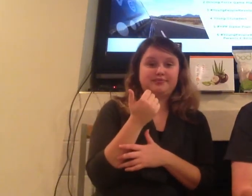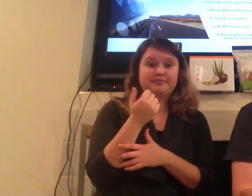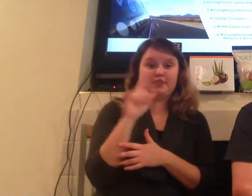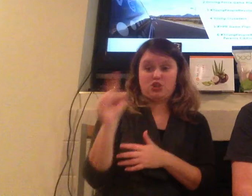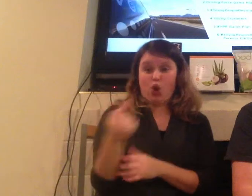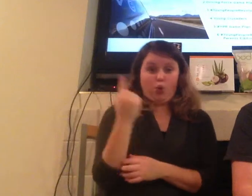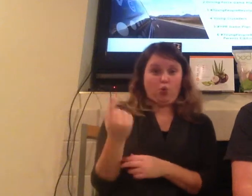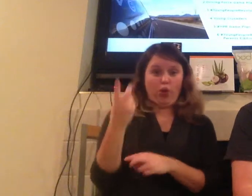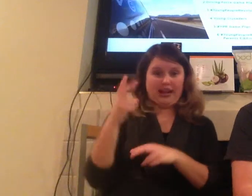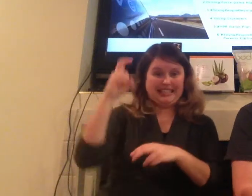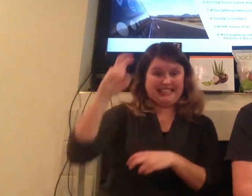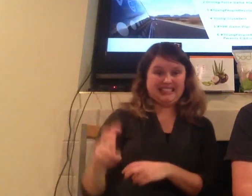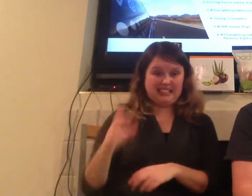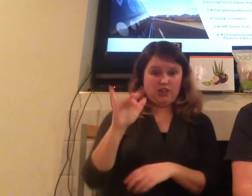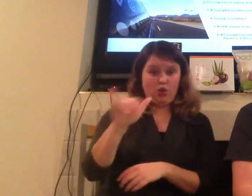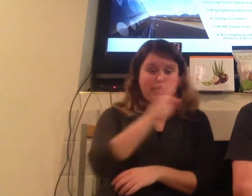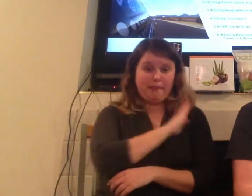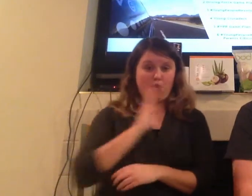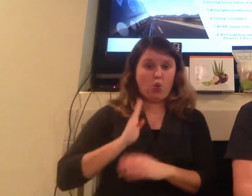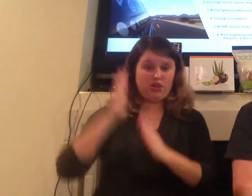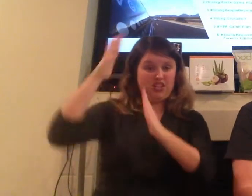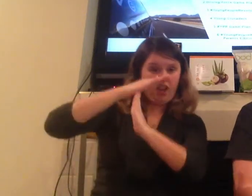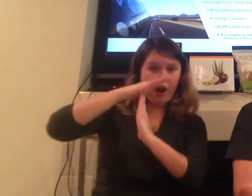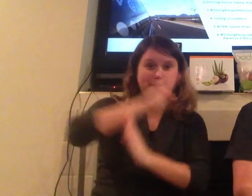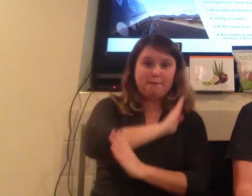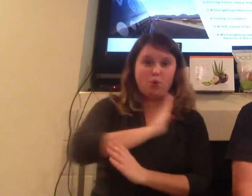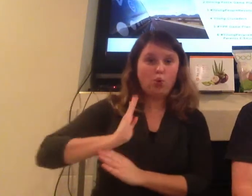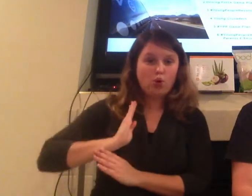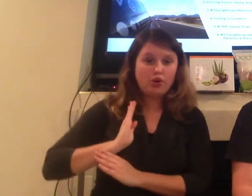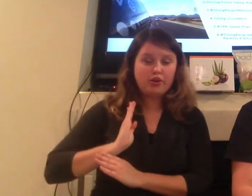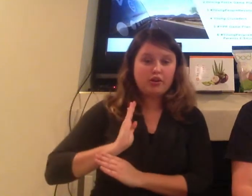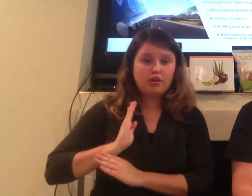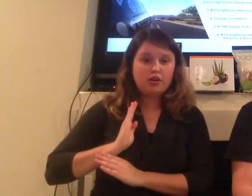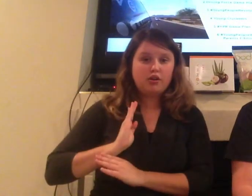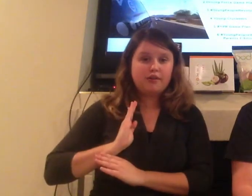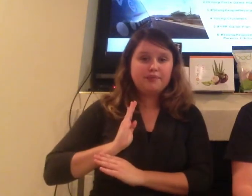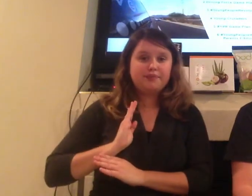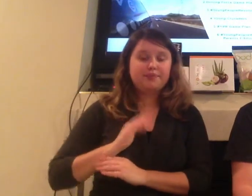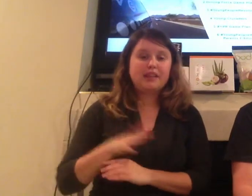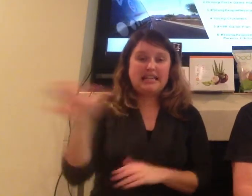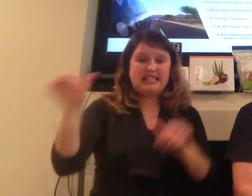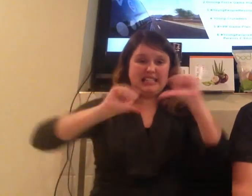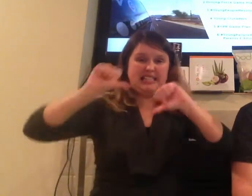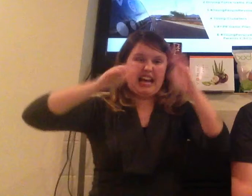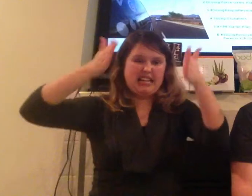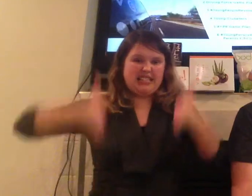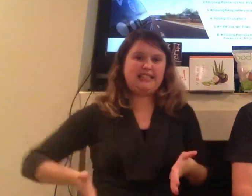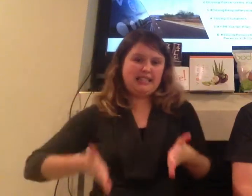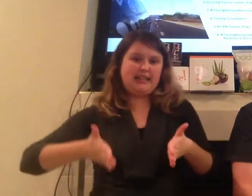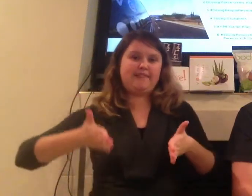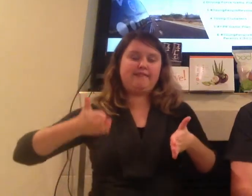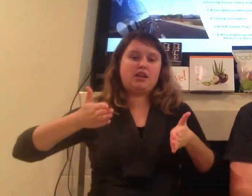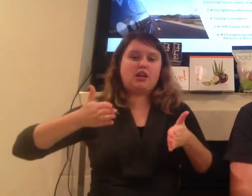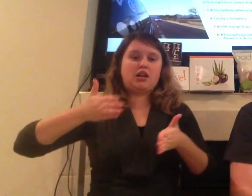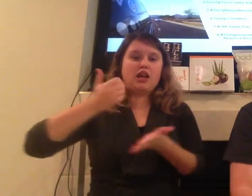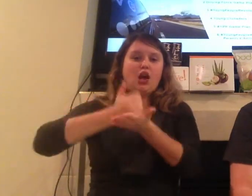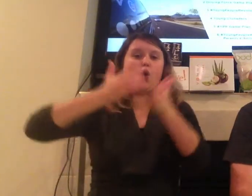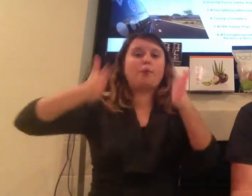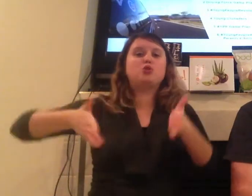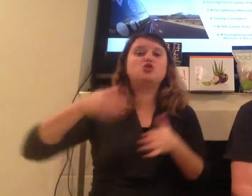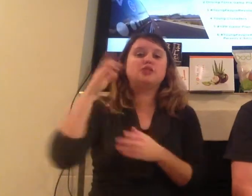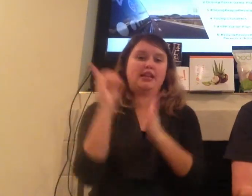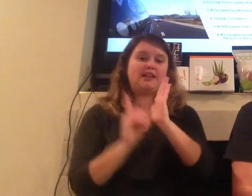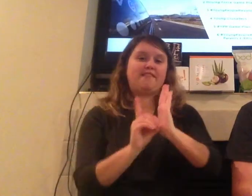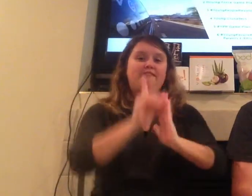on the board of the Cleveland Wellness Clinic. He and his scientific officers developed